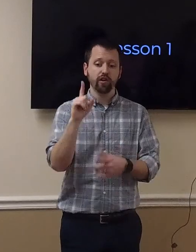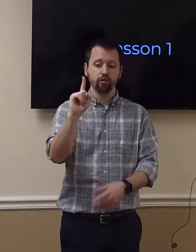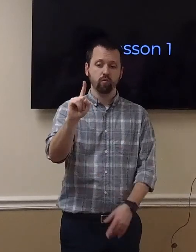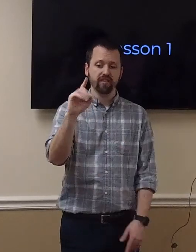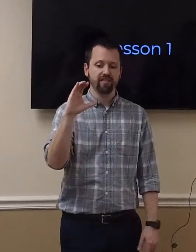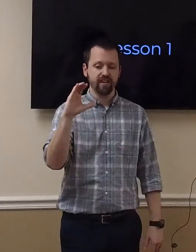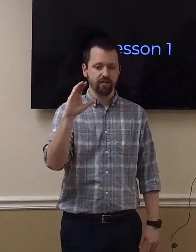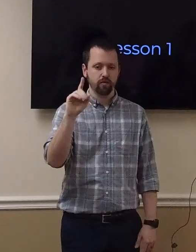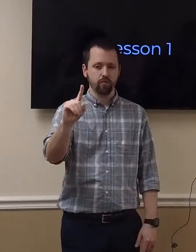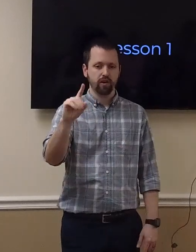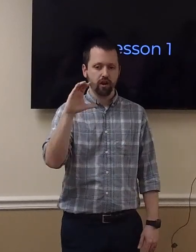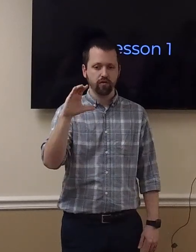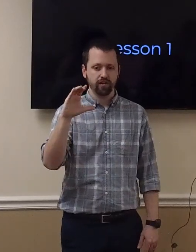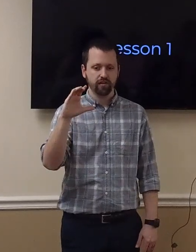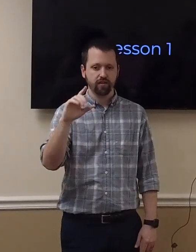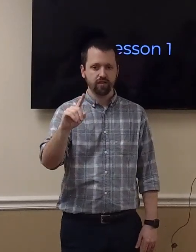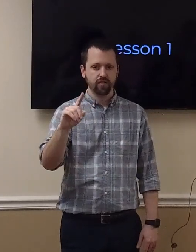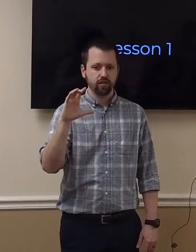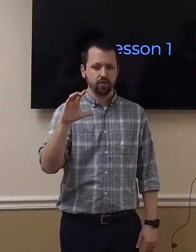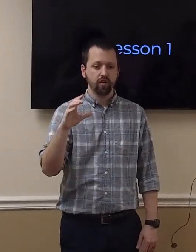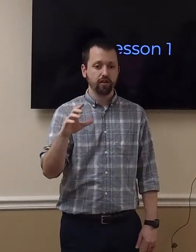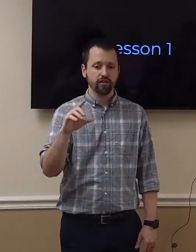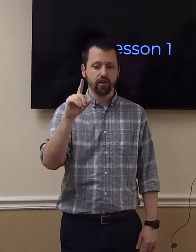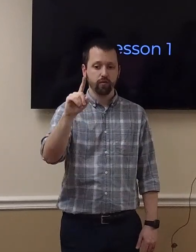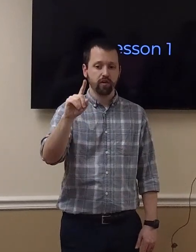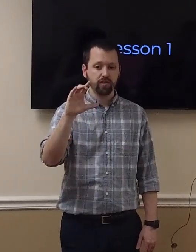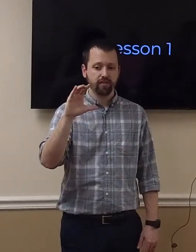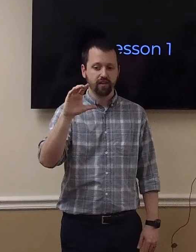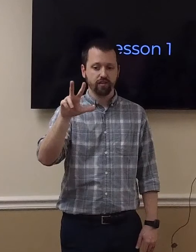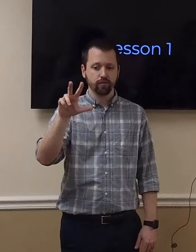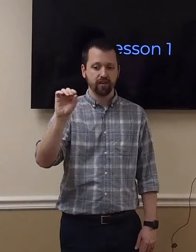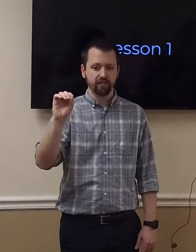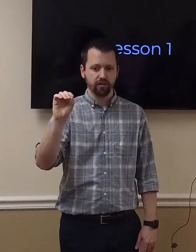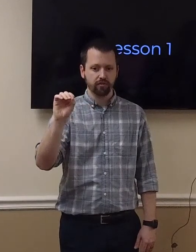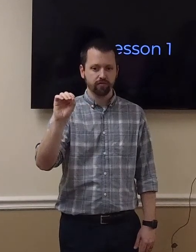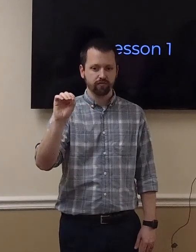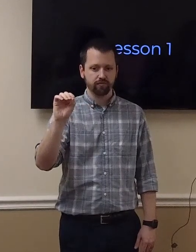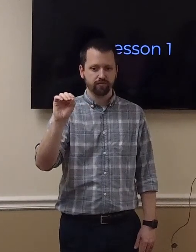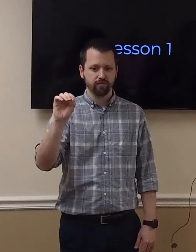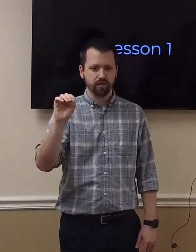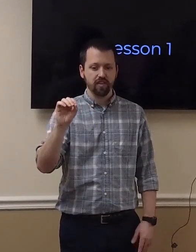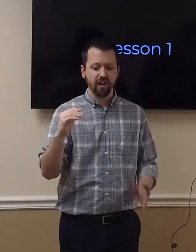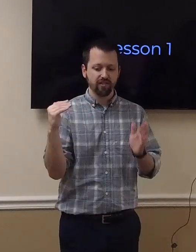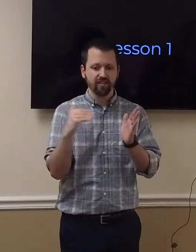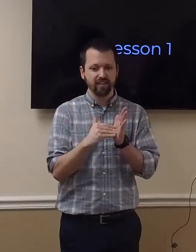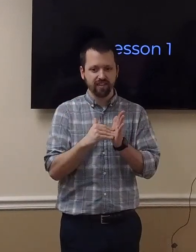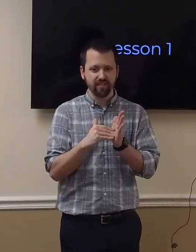you do 1C. 100. 130, 1C, 3, 0. 1,000 is like this.